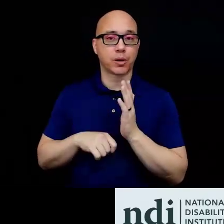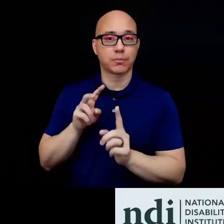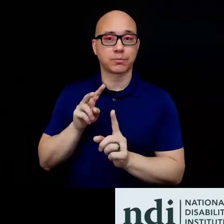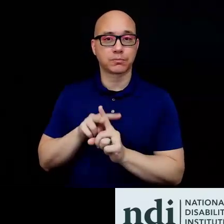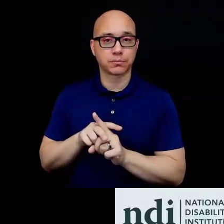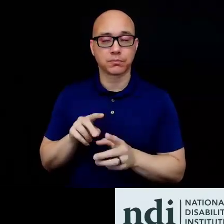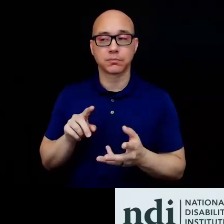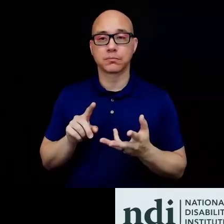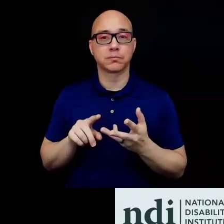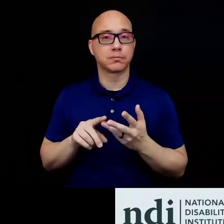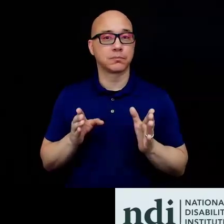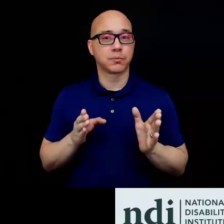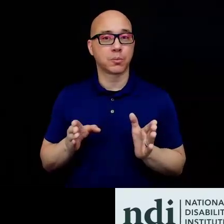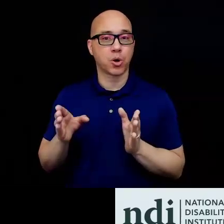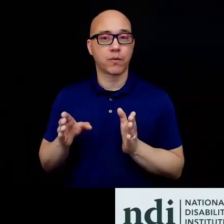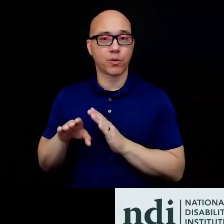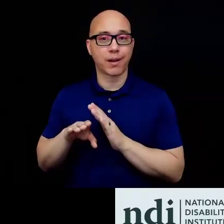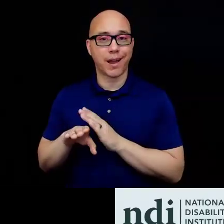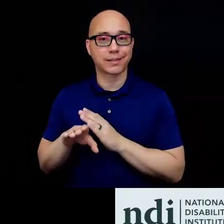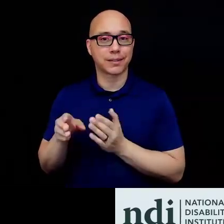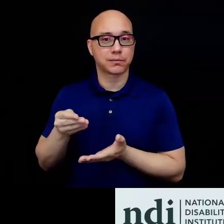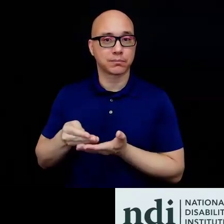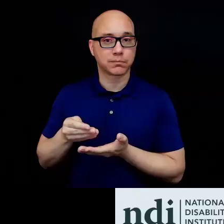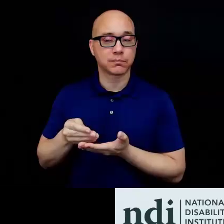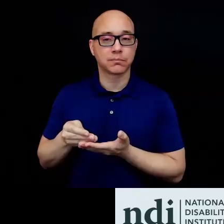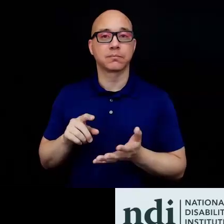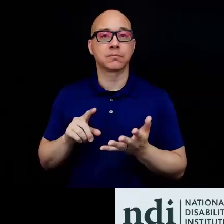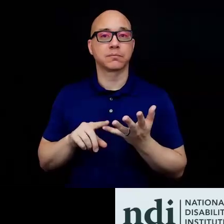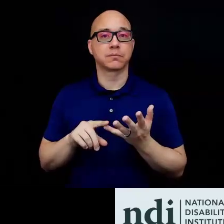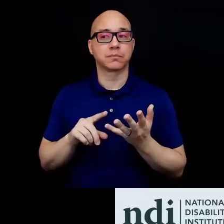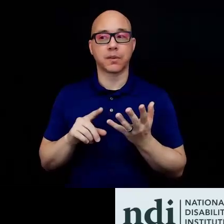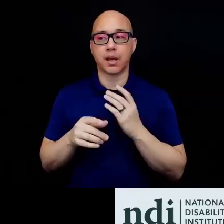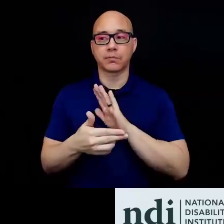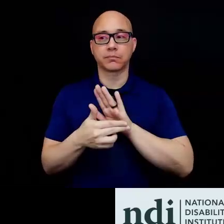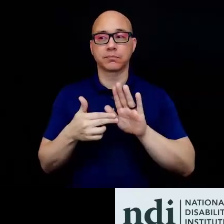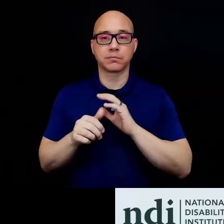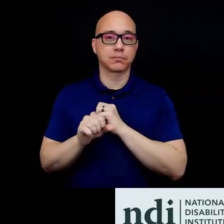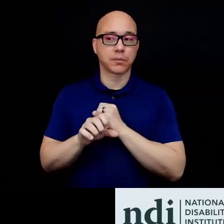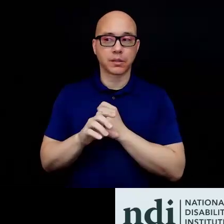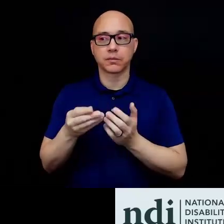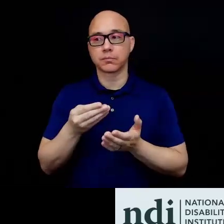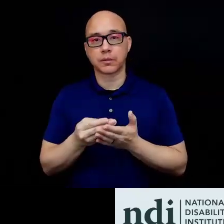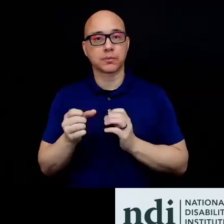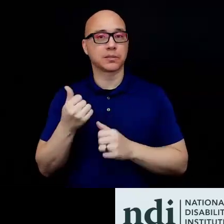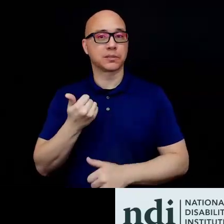for accessing capital, and blending funding for self-employment. So you'll be provided with these slides